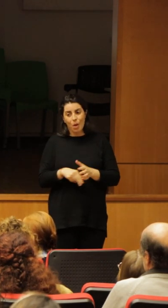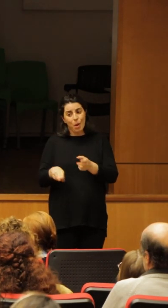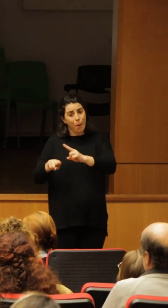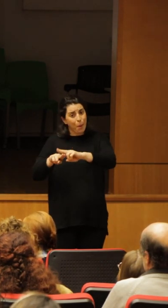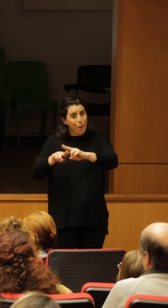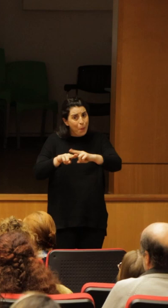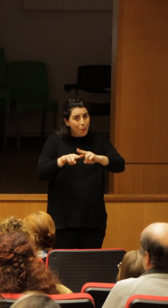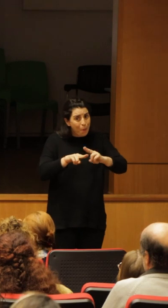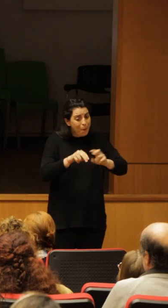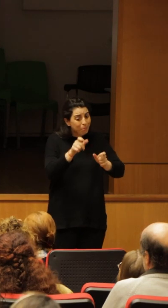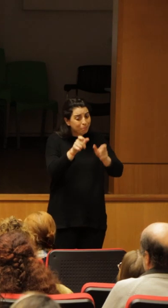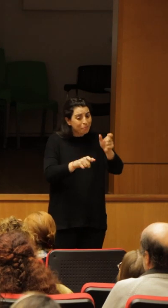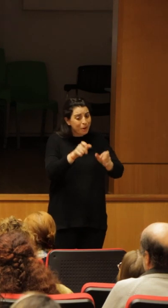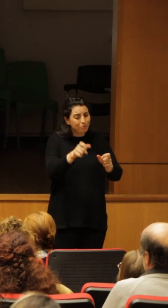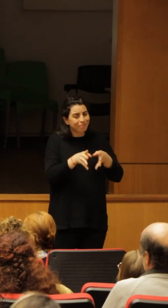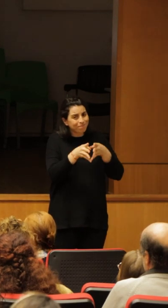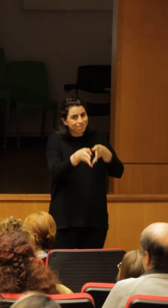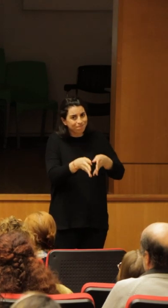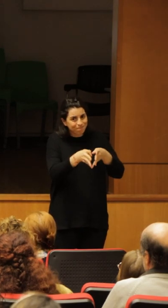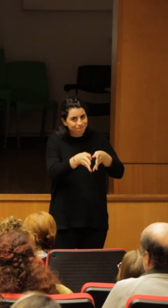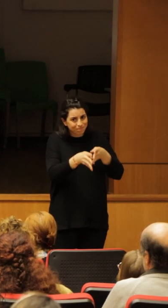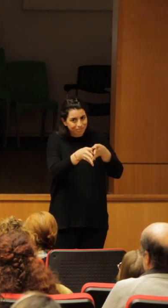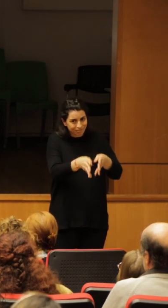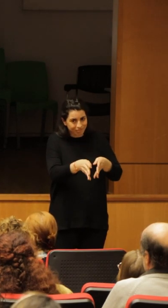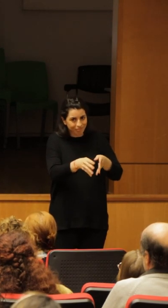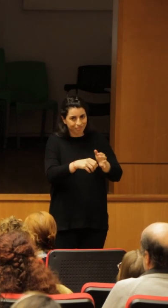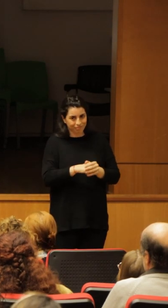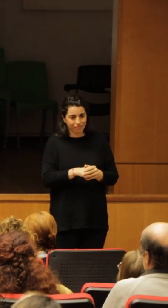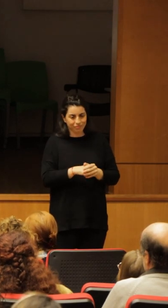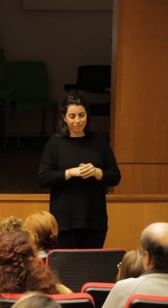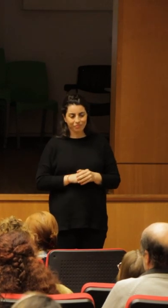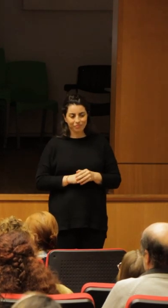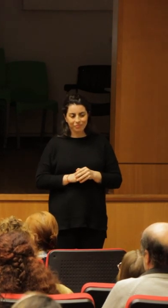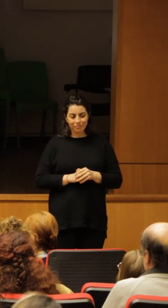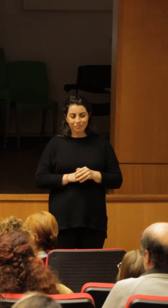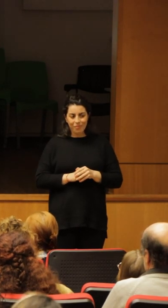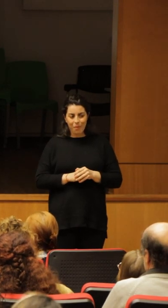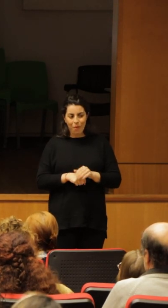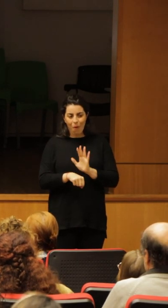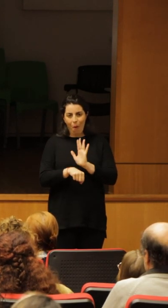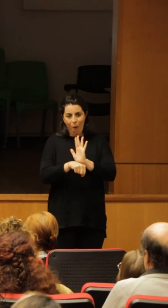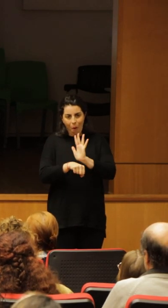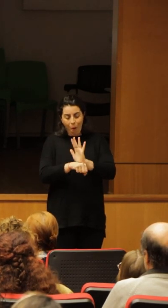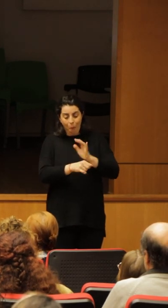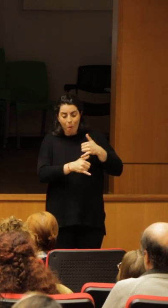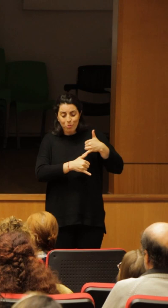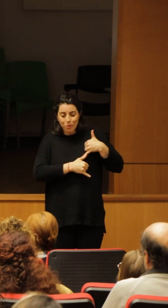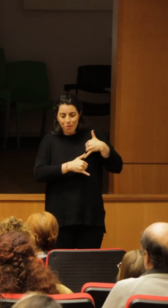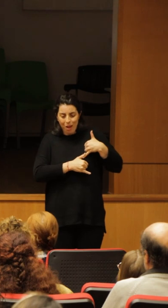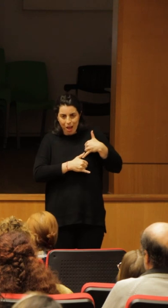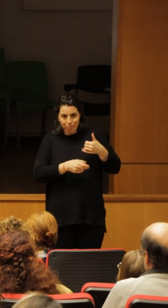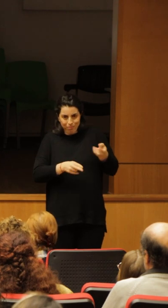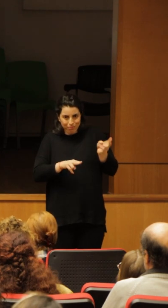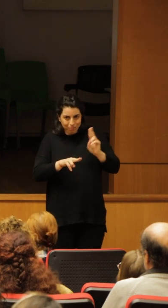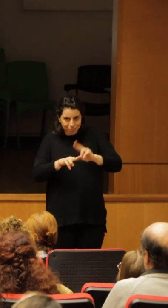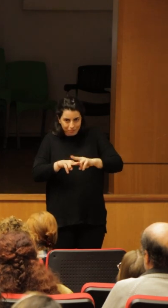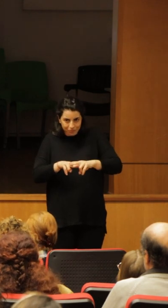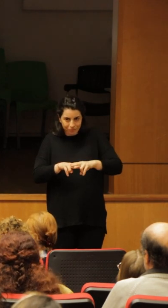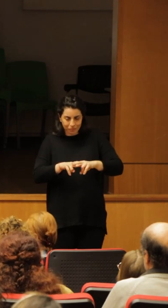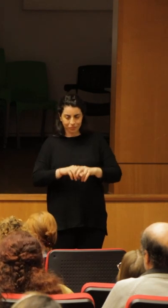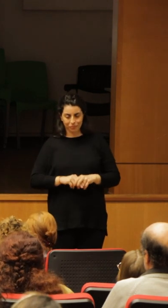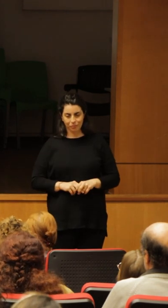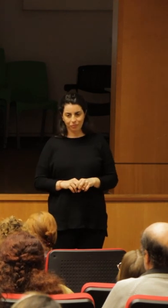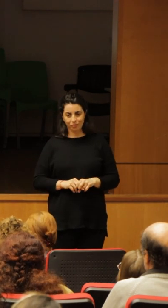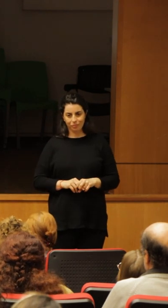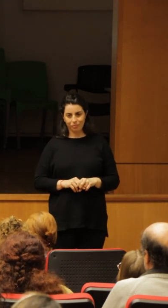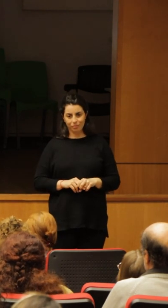como soldados. On both sides of the front. En ambos lados de la guerra. Because of the malnutrition and sanitary